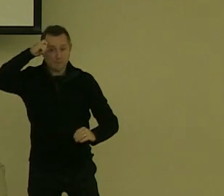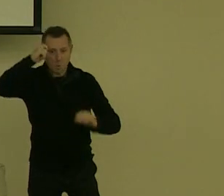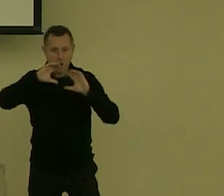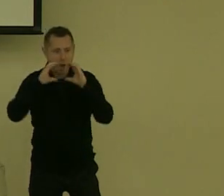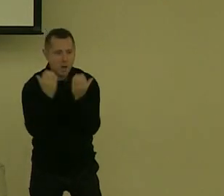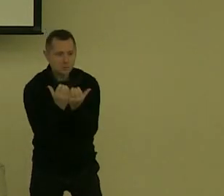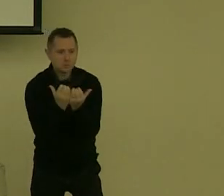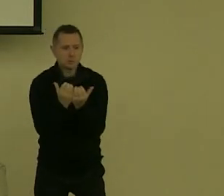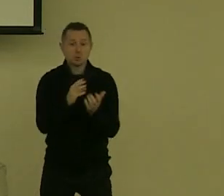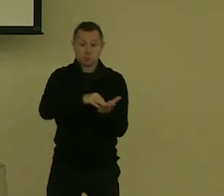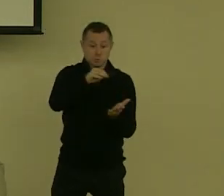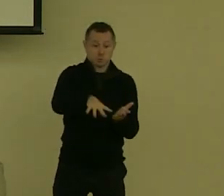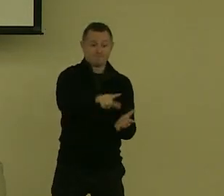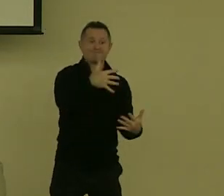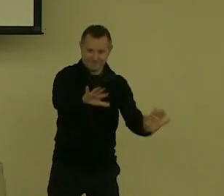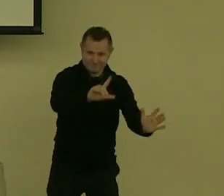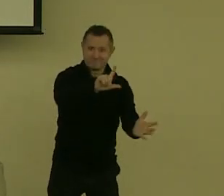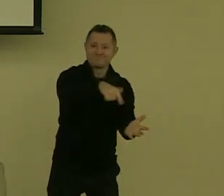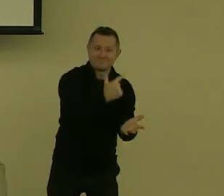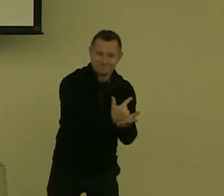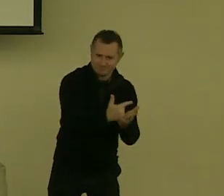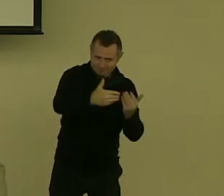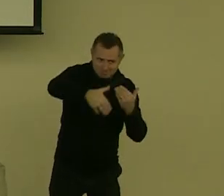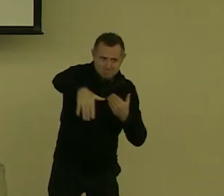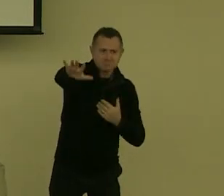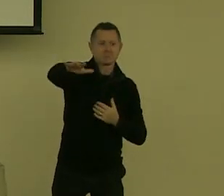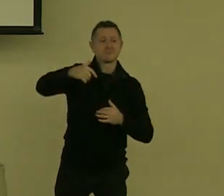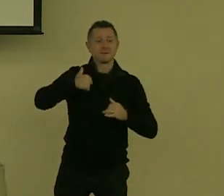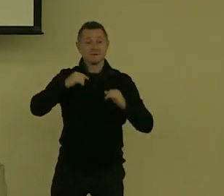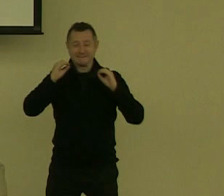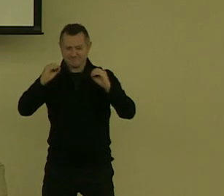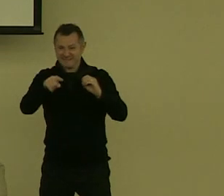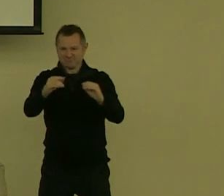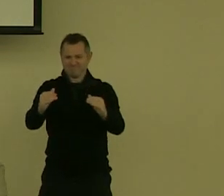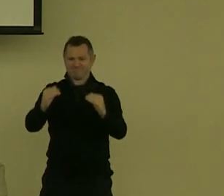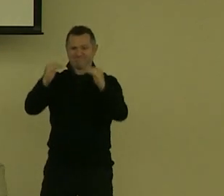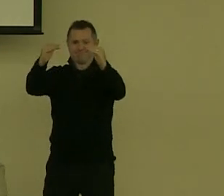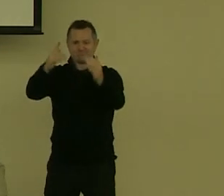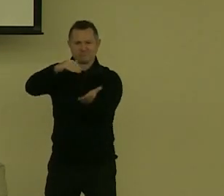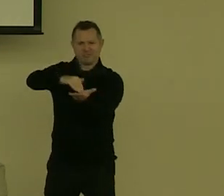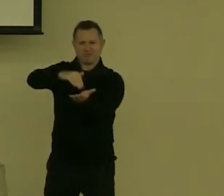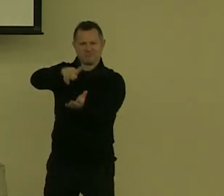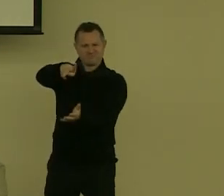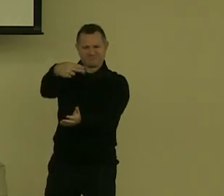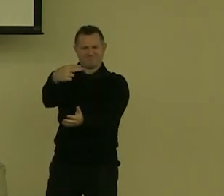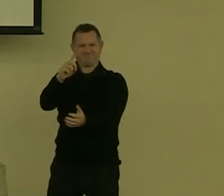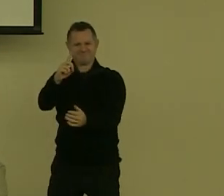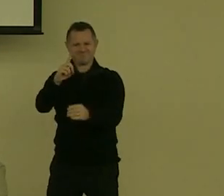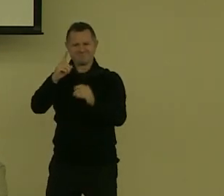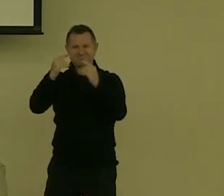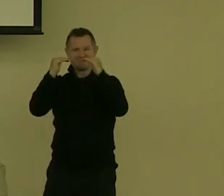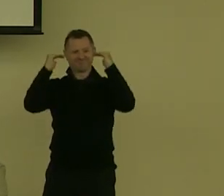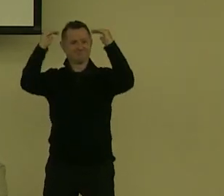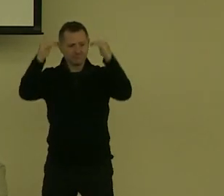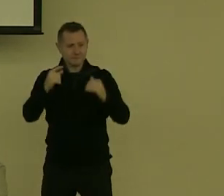when he left, they asked me if I would take over his course. Now, Hillary and Forrest are both in English departments. I was trained as an historian.